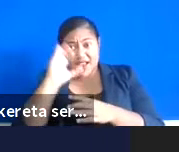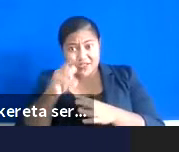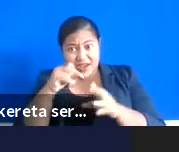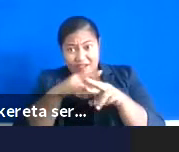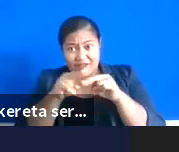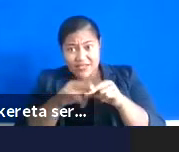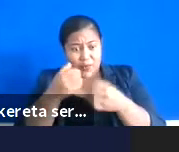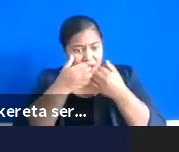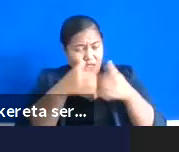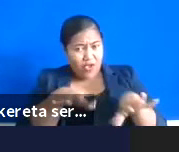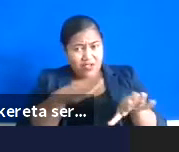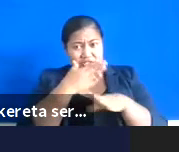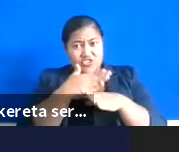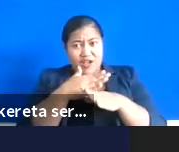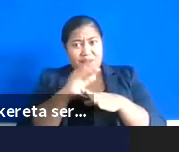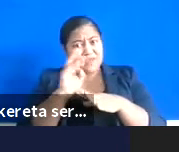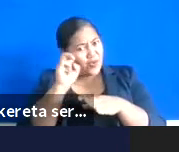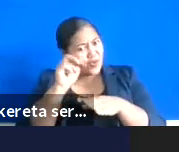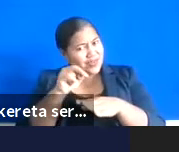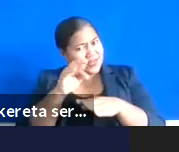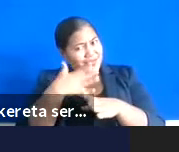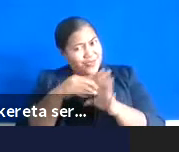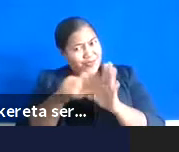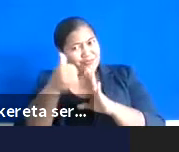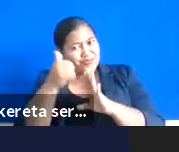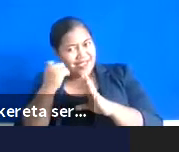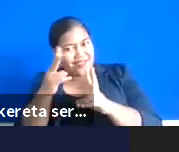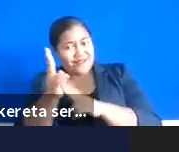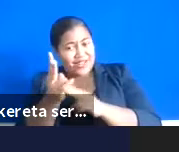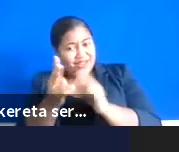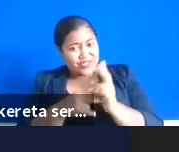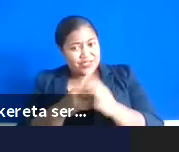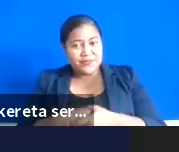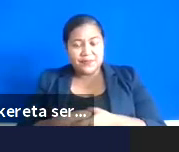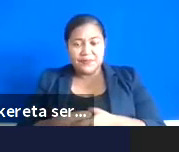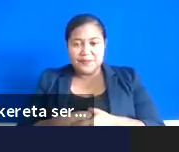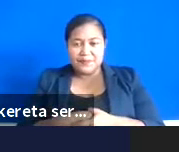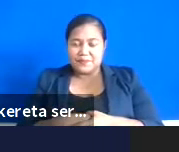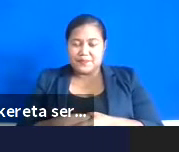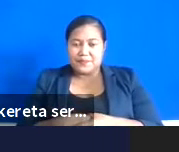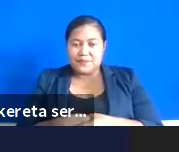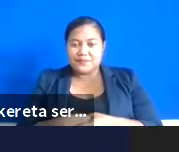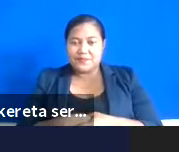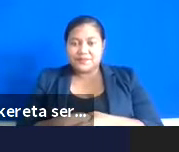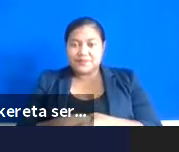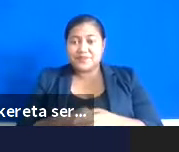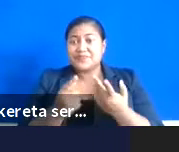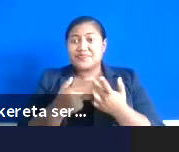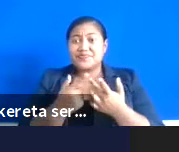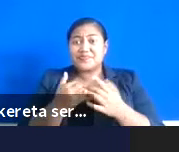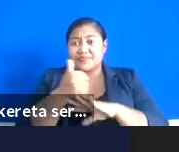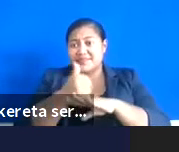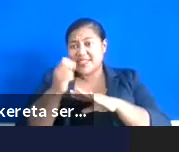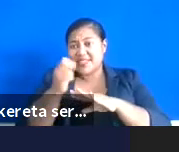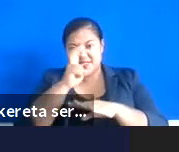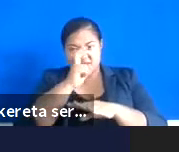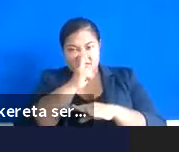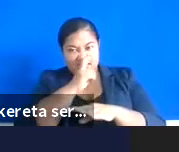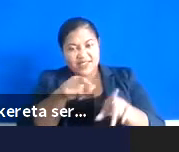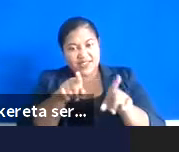they also tended to move back to their villages um other government restrictions included uh